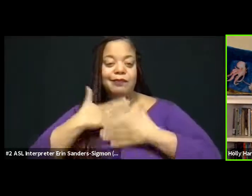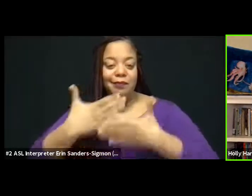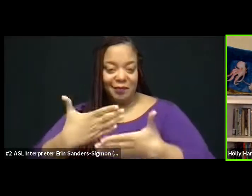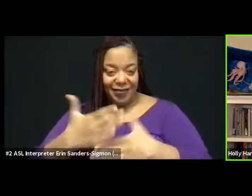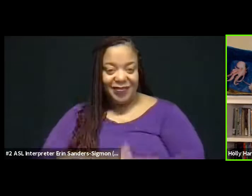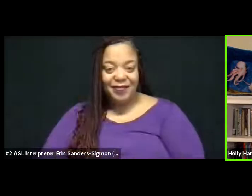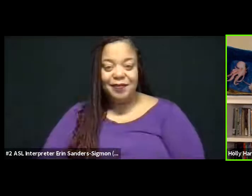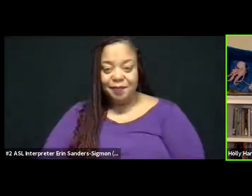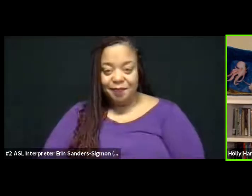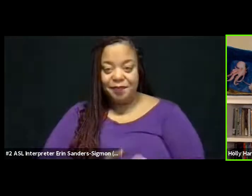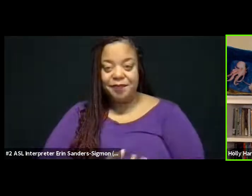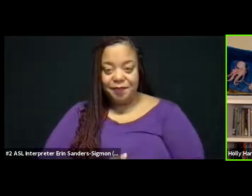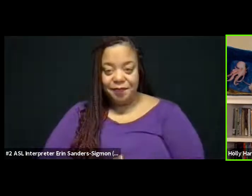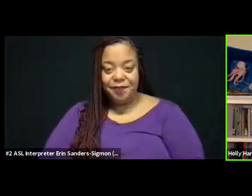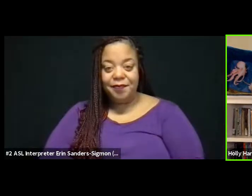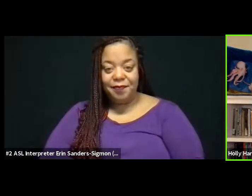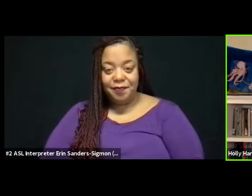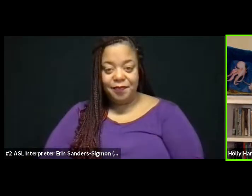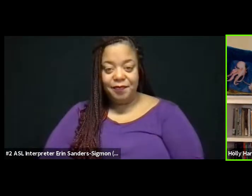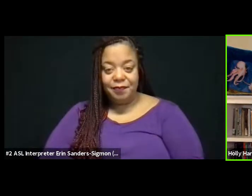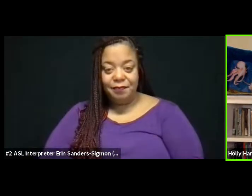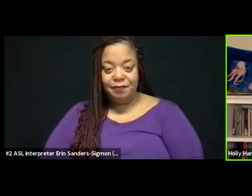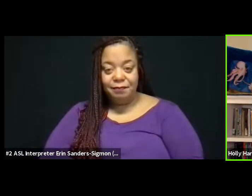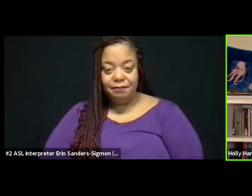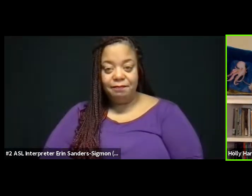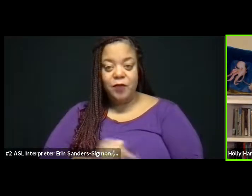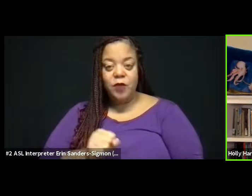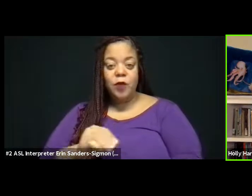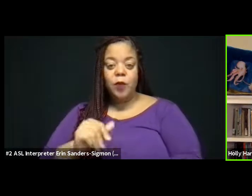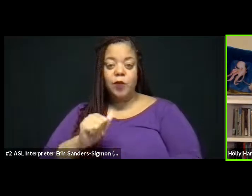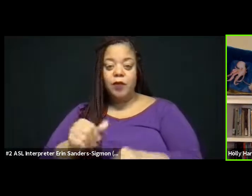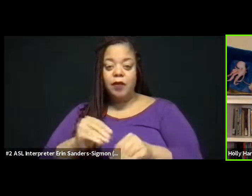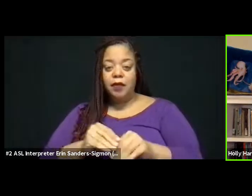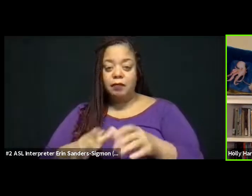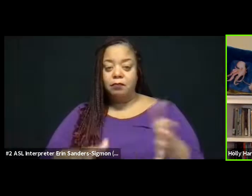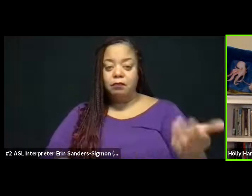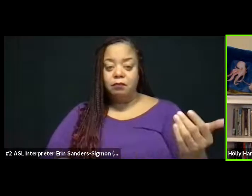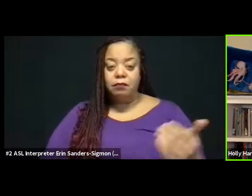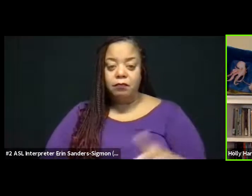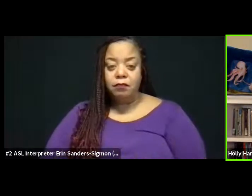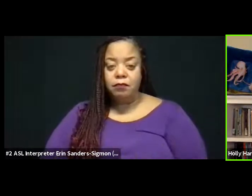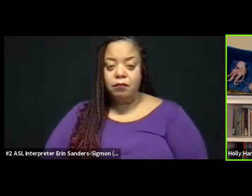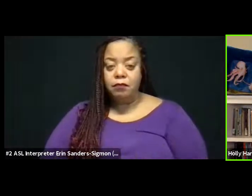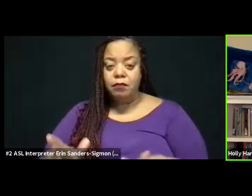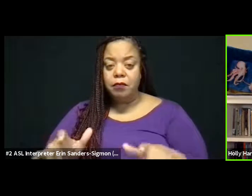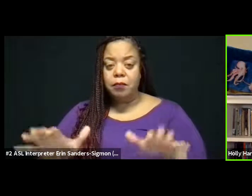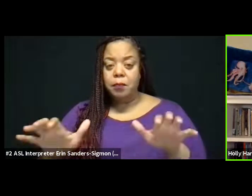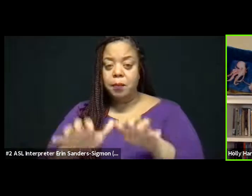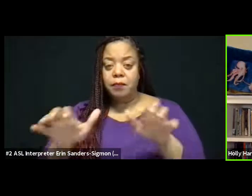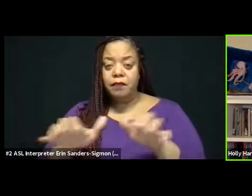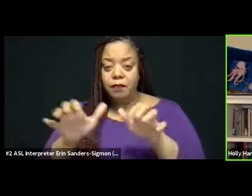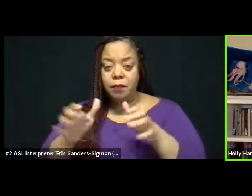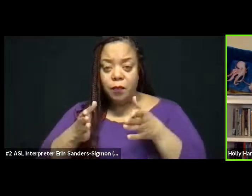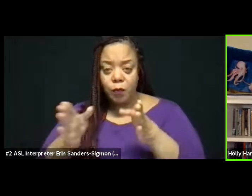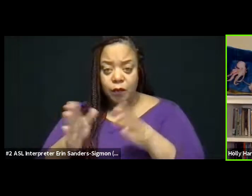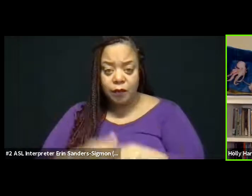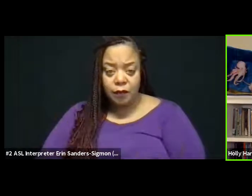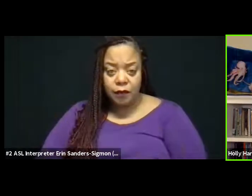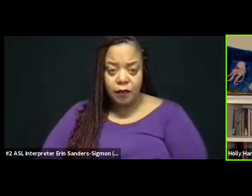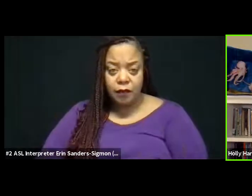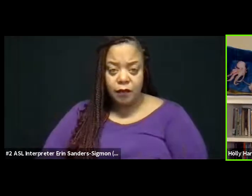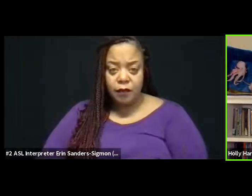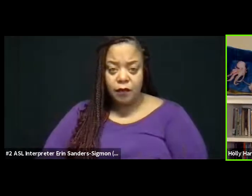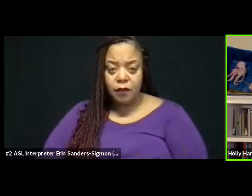what's right. So not in a performative way, but in everyday ways. So like speaking out against a magnet system or a gifted program